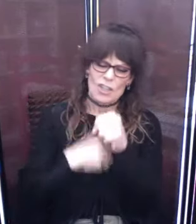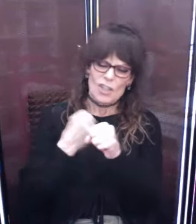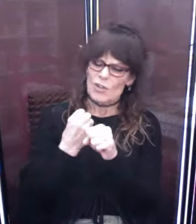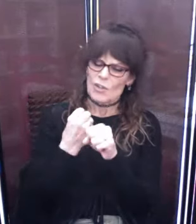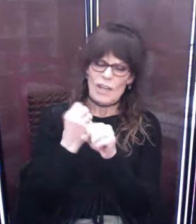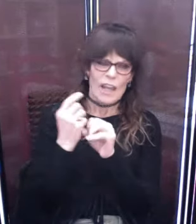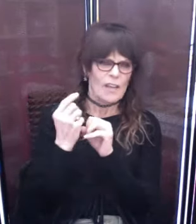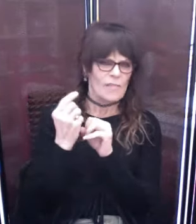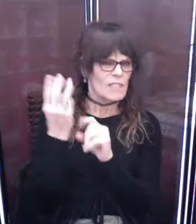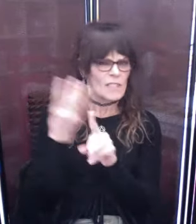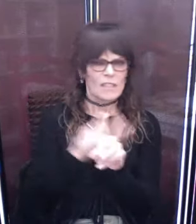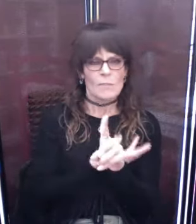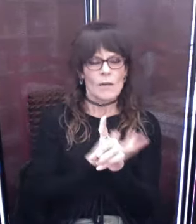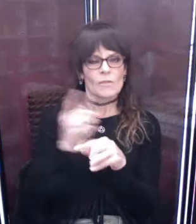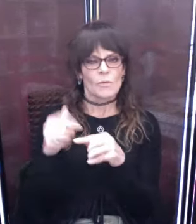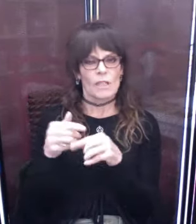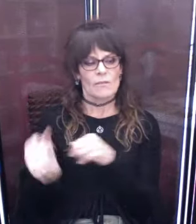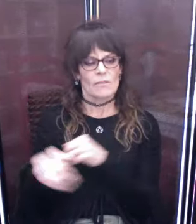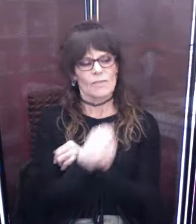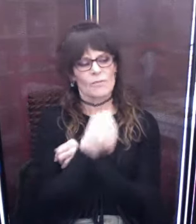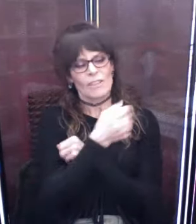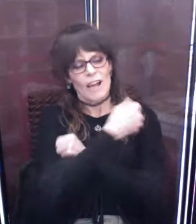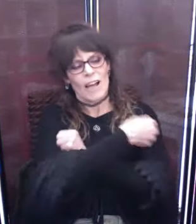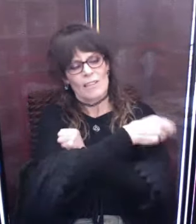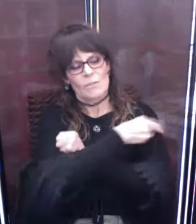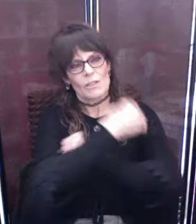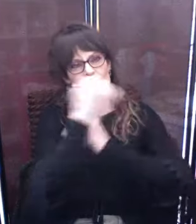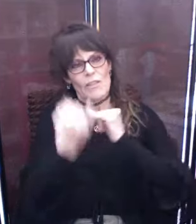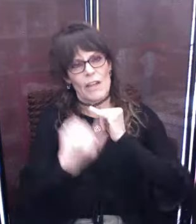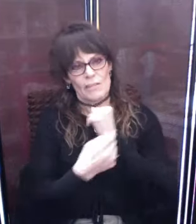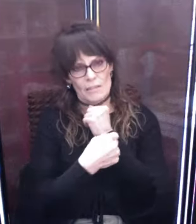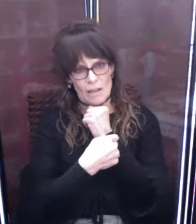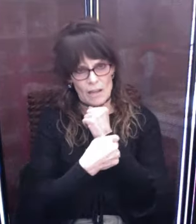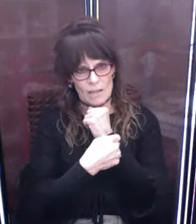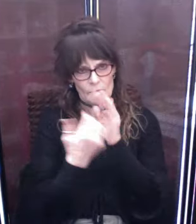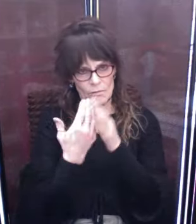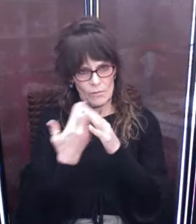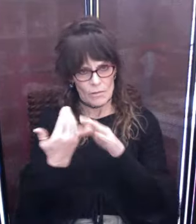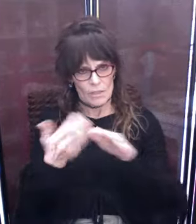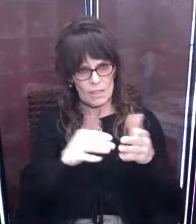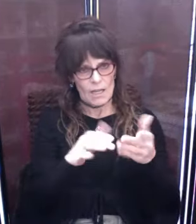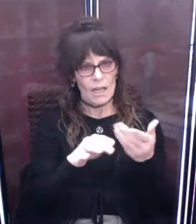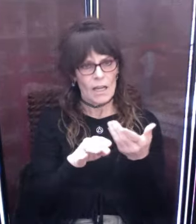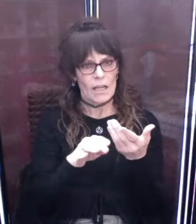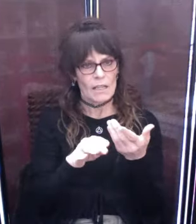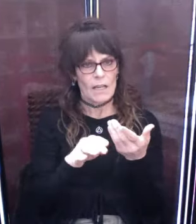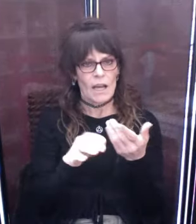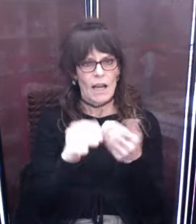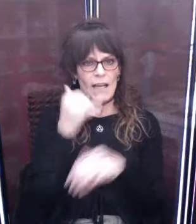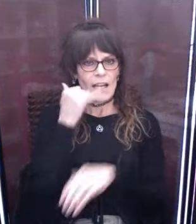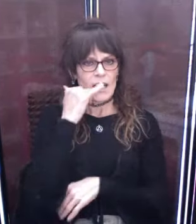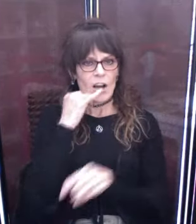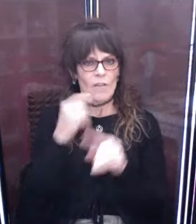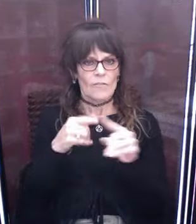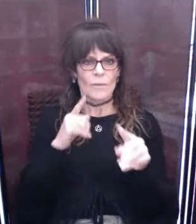when he was readmitted the last time, the I got the phone call from my sister, Daddy's back in the